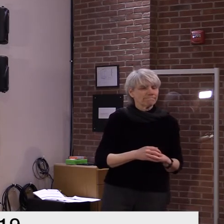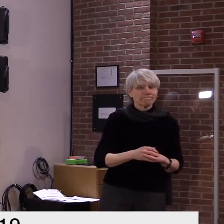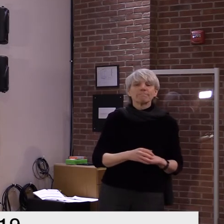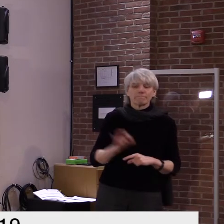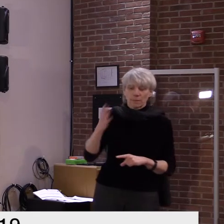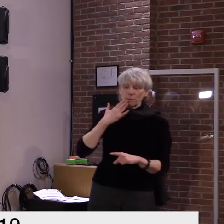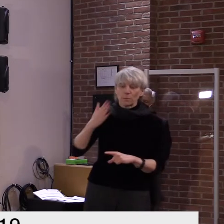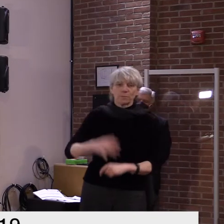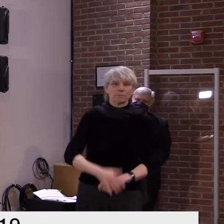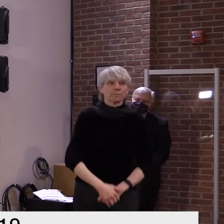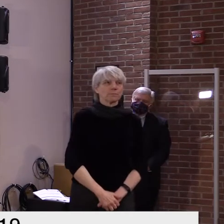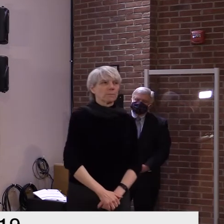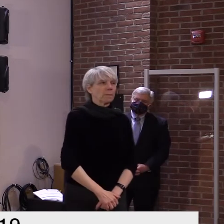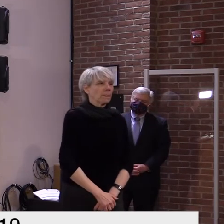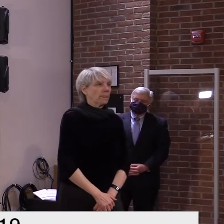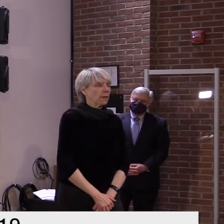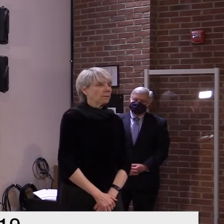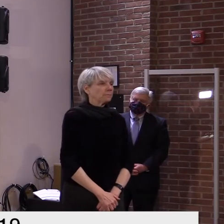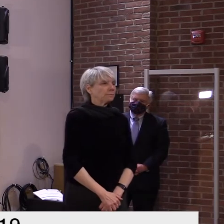Okay, thank you.